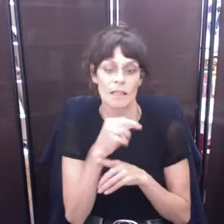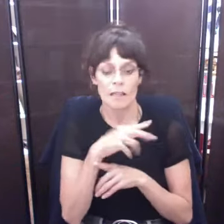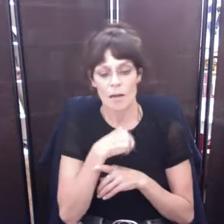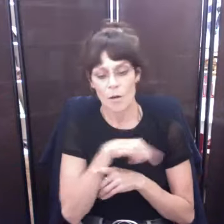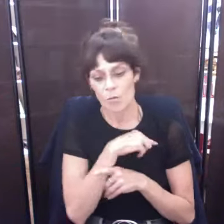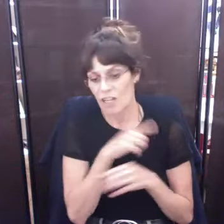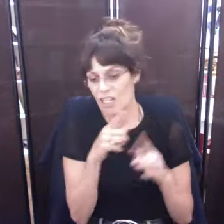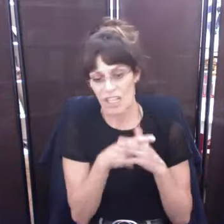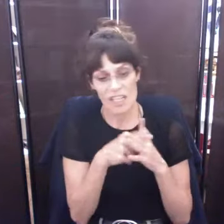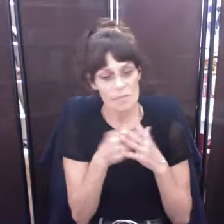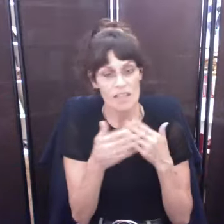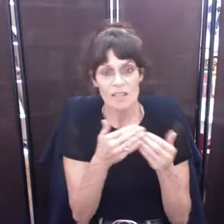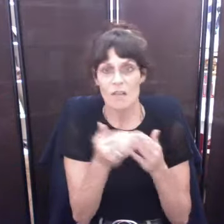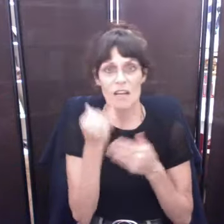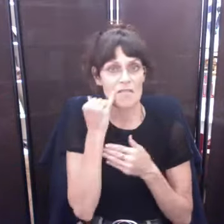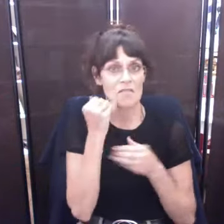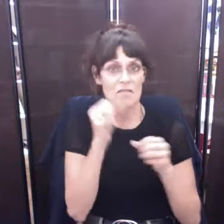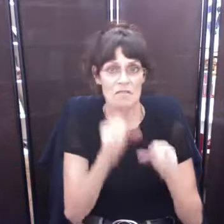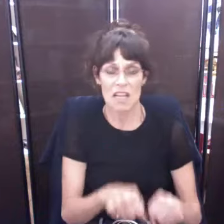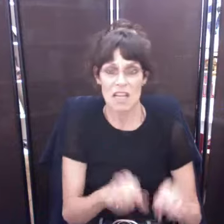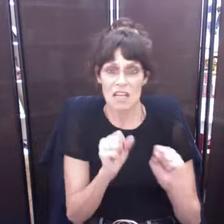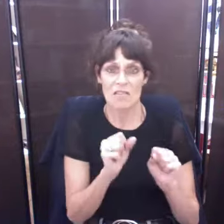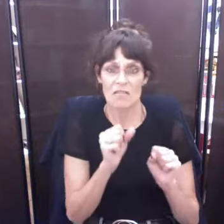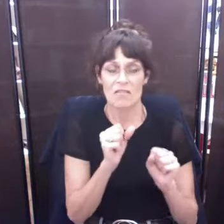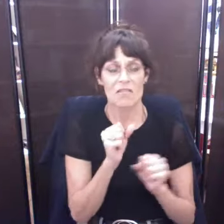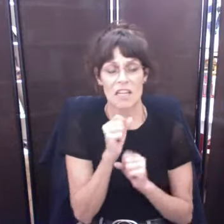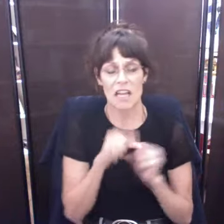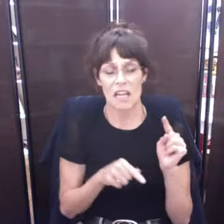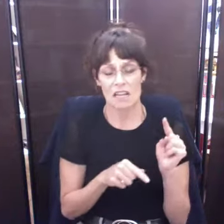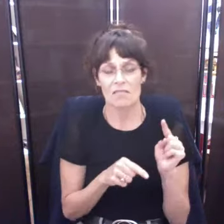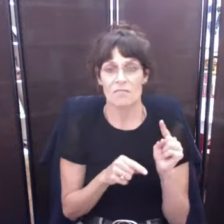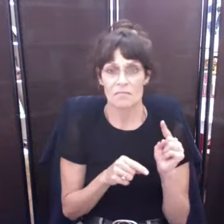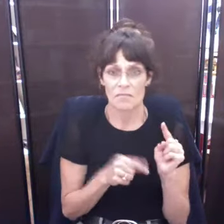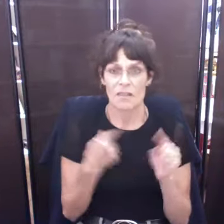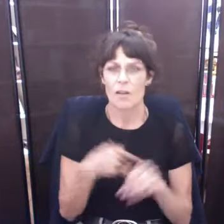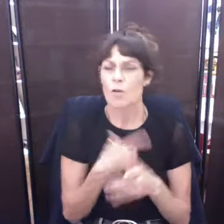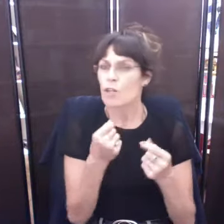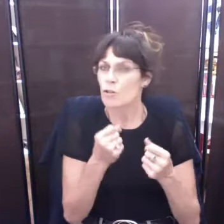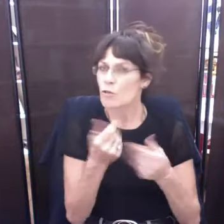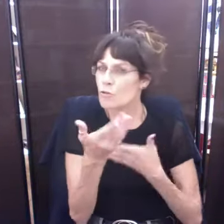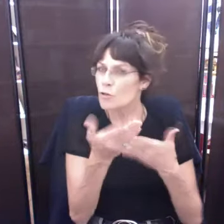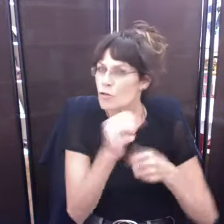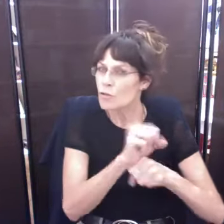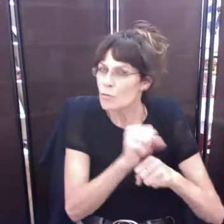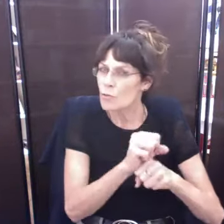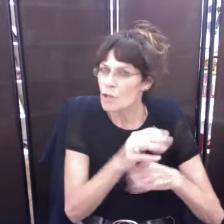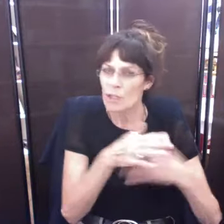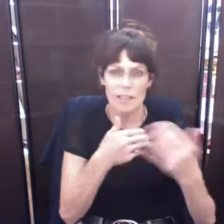it's convenient or whether it's inconvenient. We do service work whether it's fun